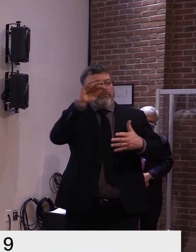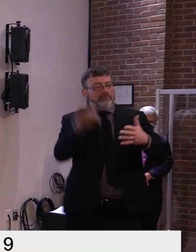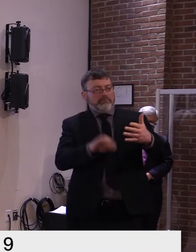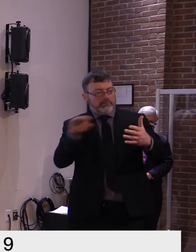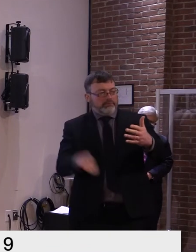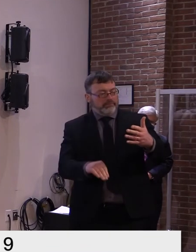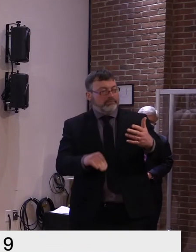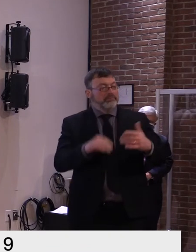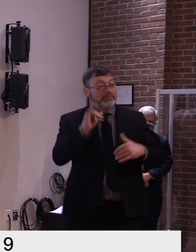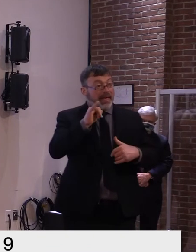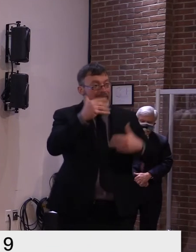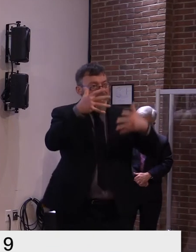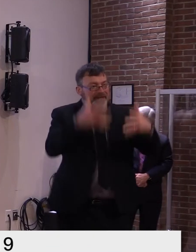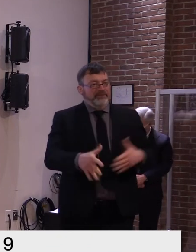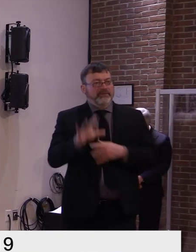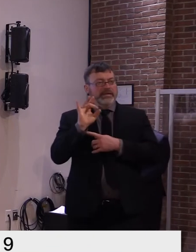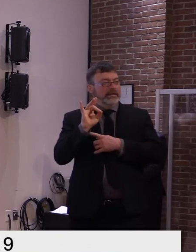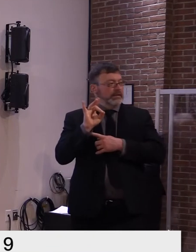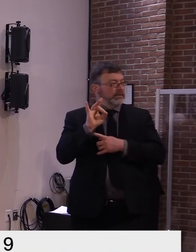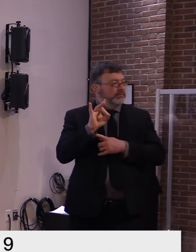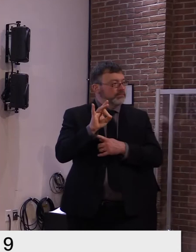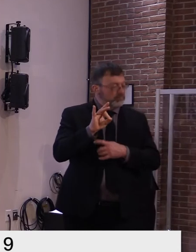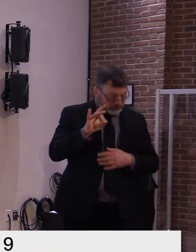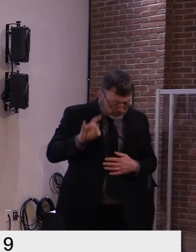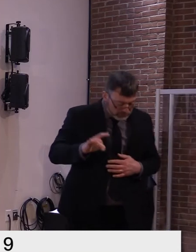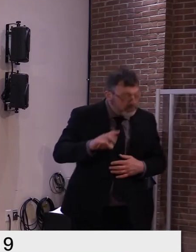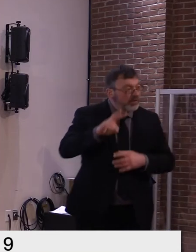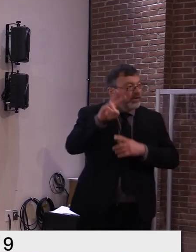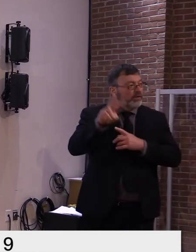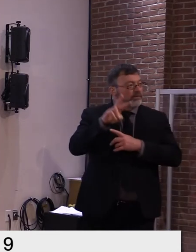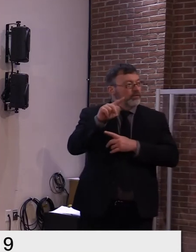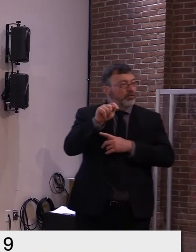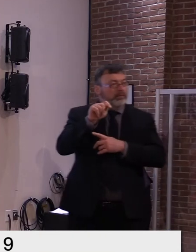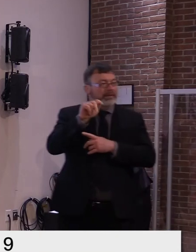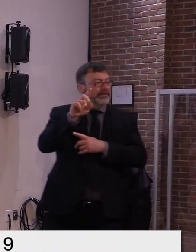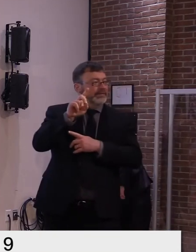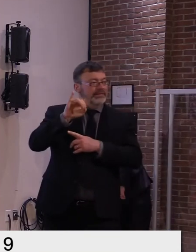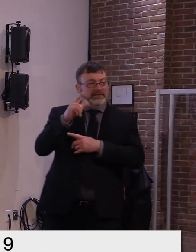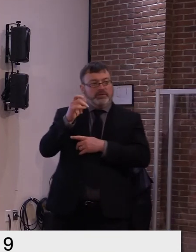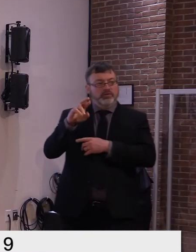is Ann Wallace Allen, BT Digger. Hi,